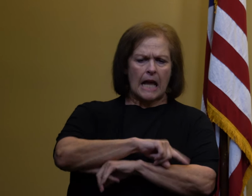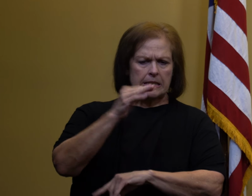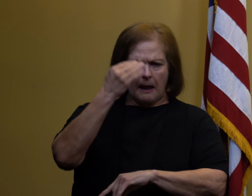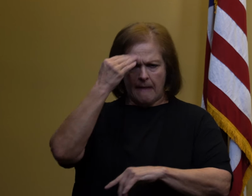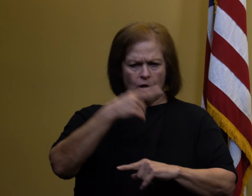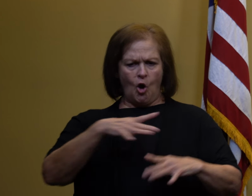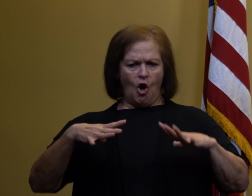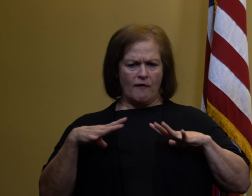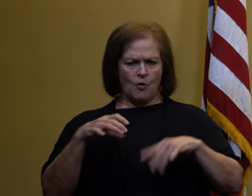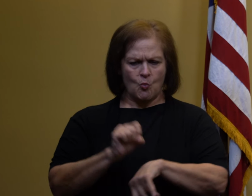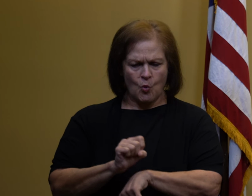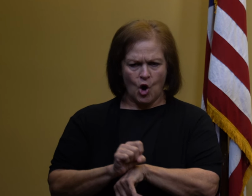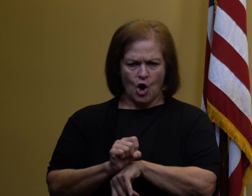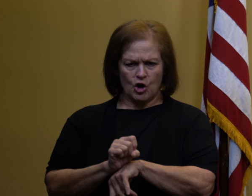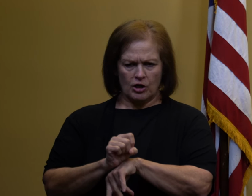mayor take off,